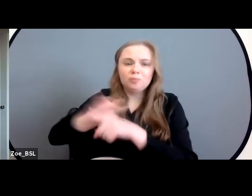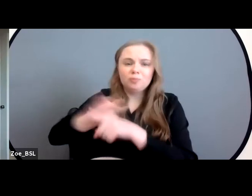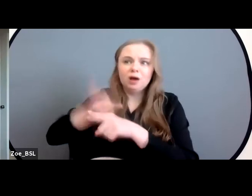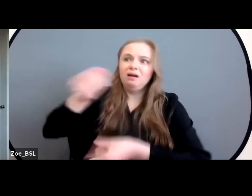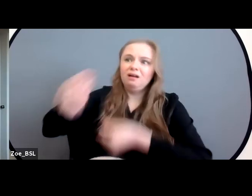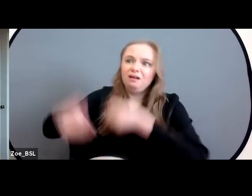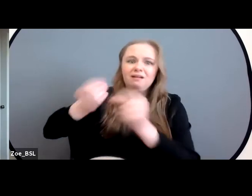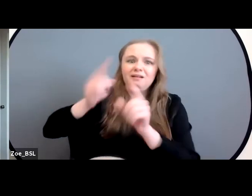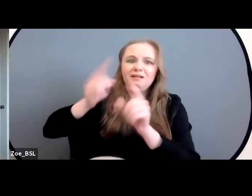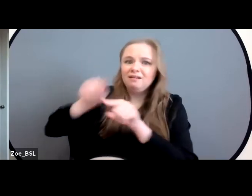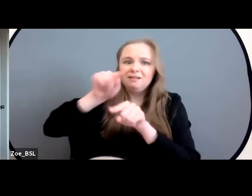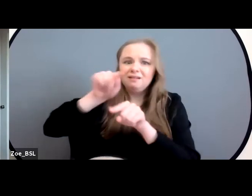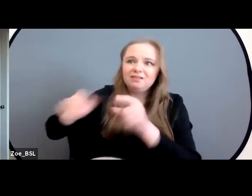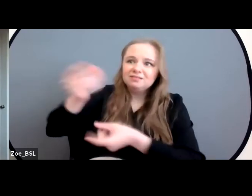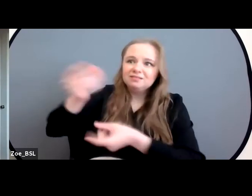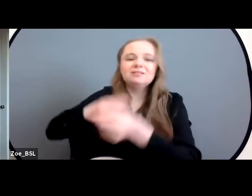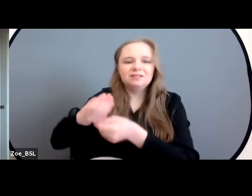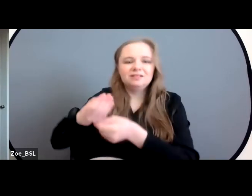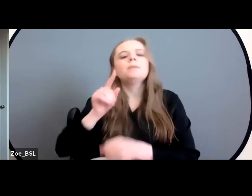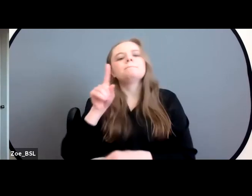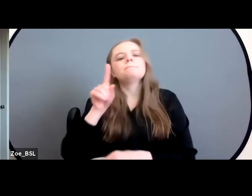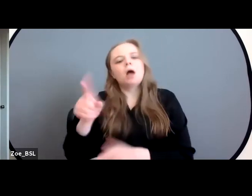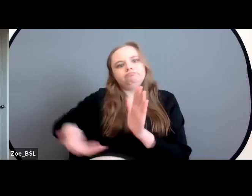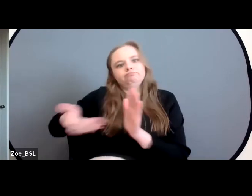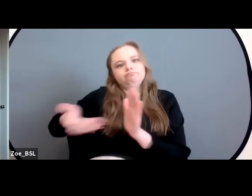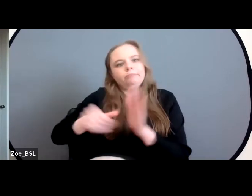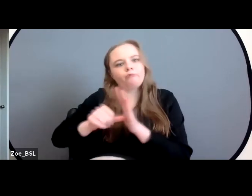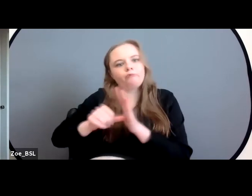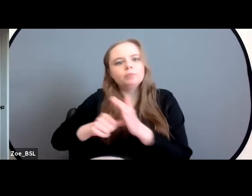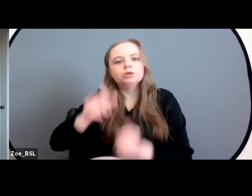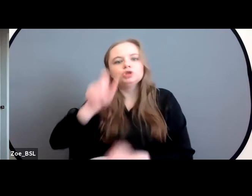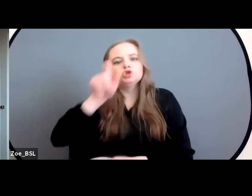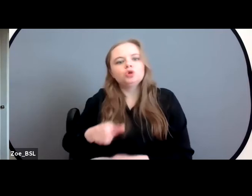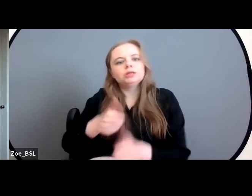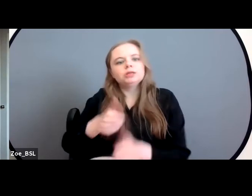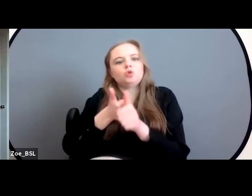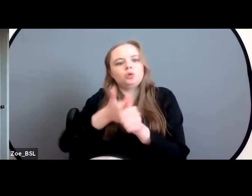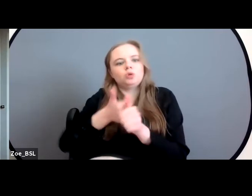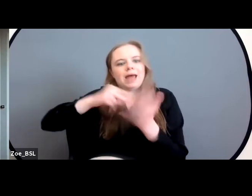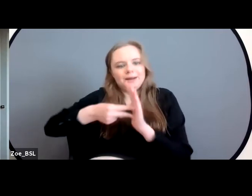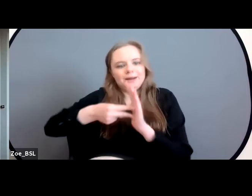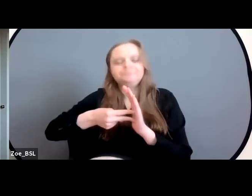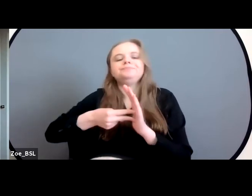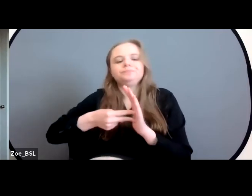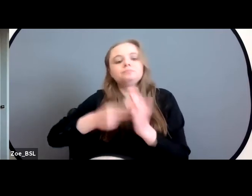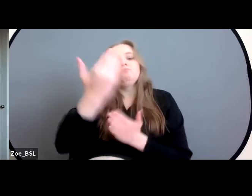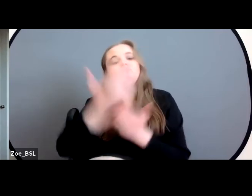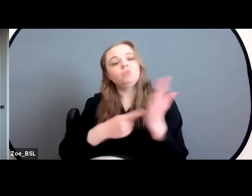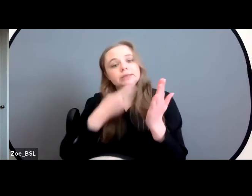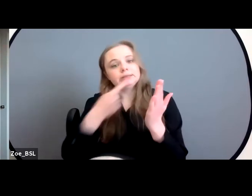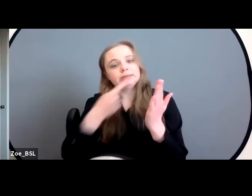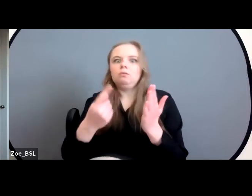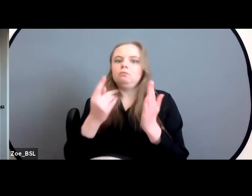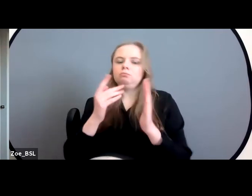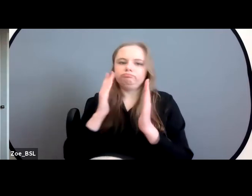the student support plan. So in my student support plan, it mentions shielding and clinically extremely vulnerable at least 4